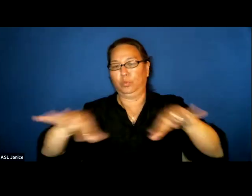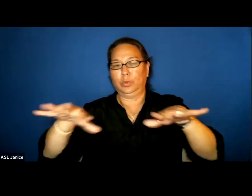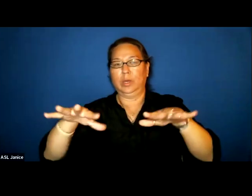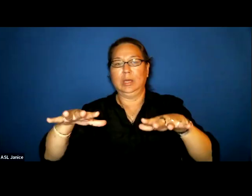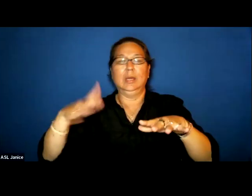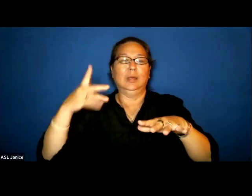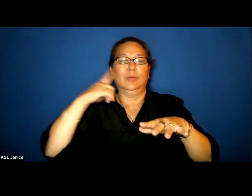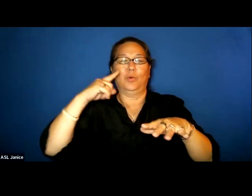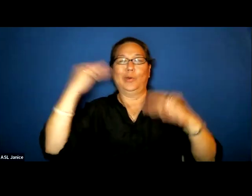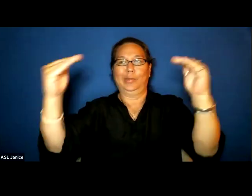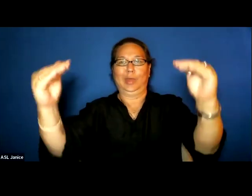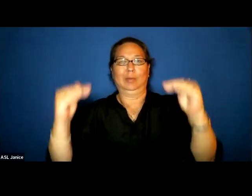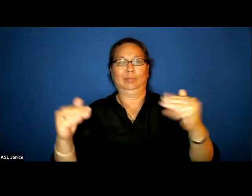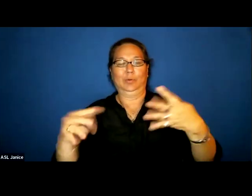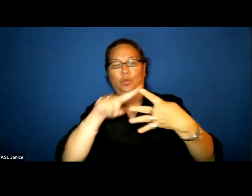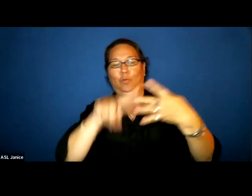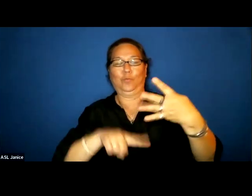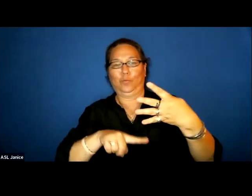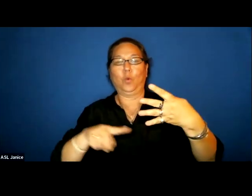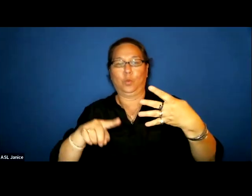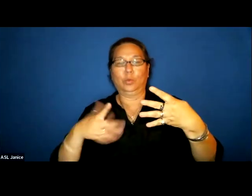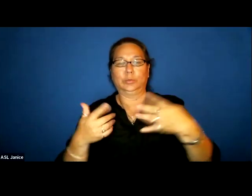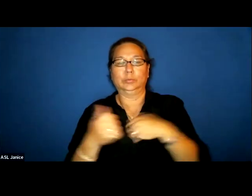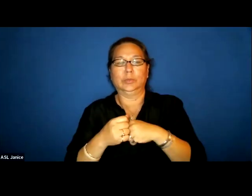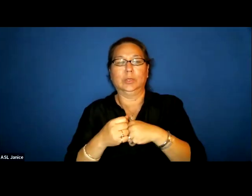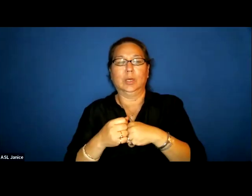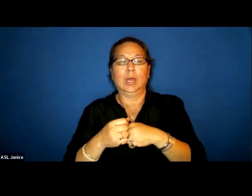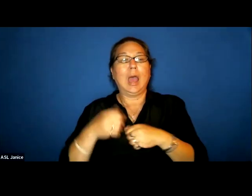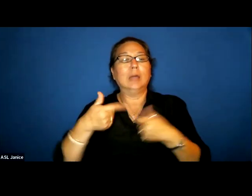allowing students in every tier to still have an opportunity